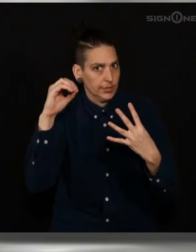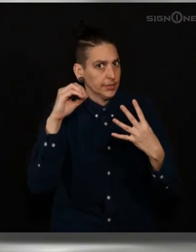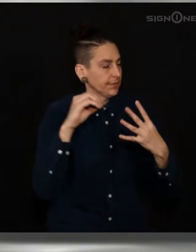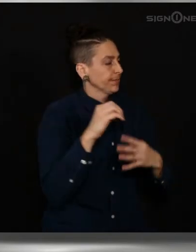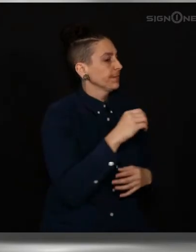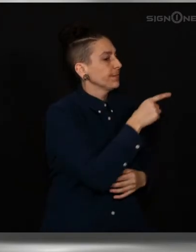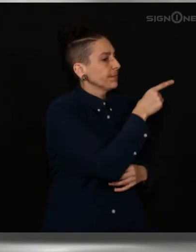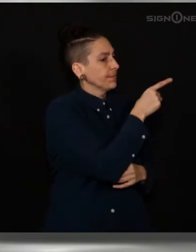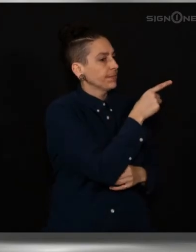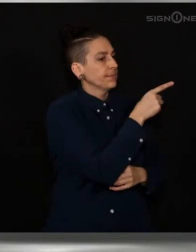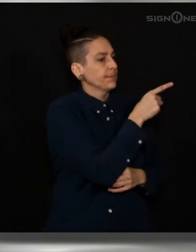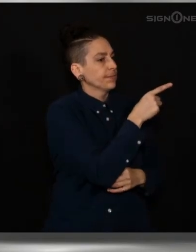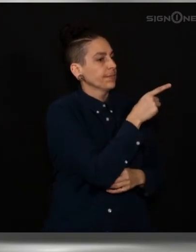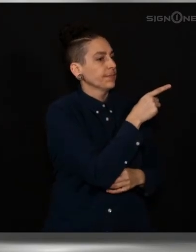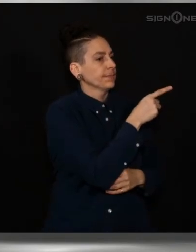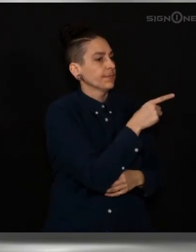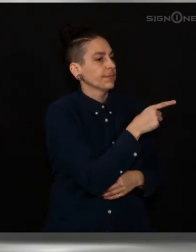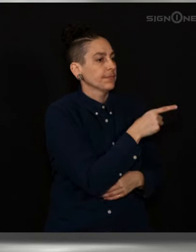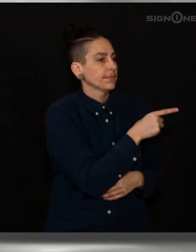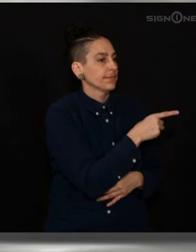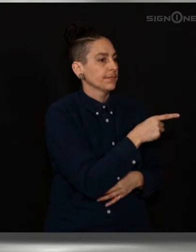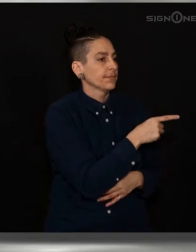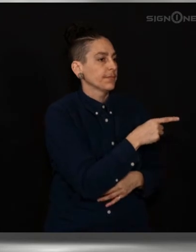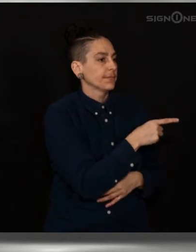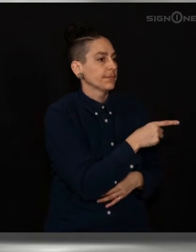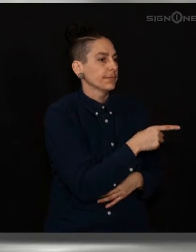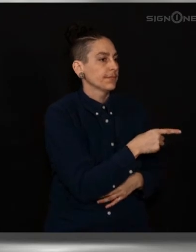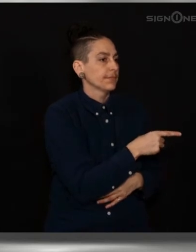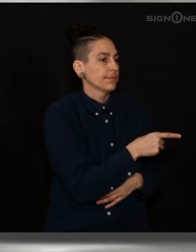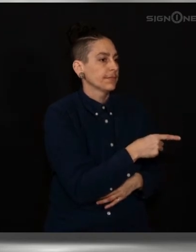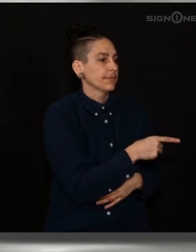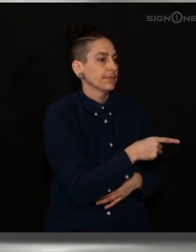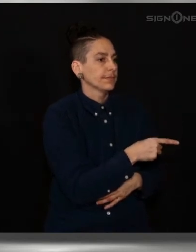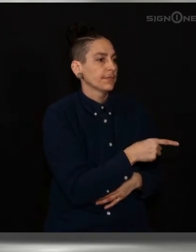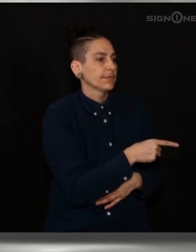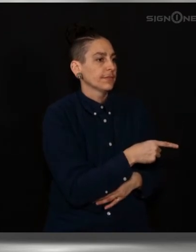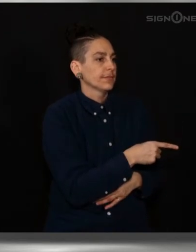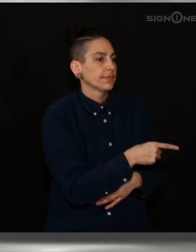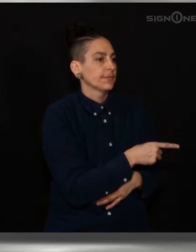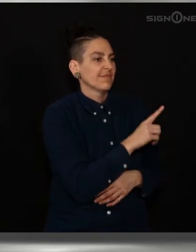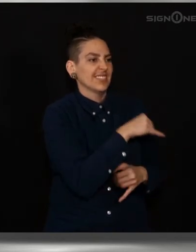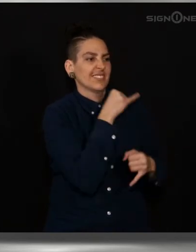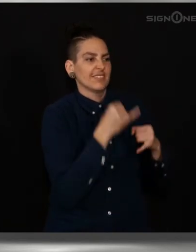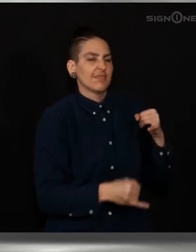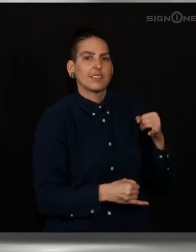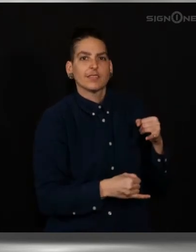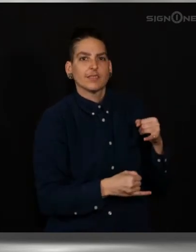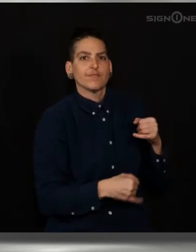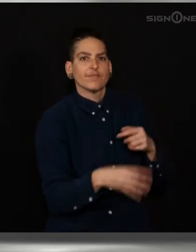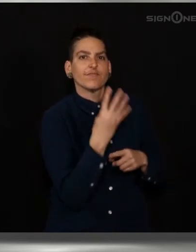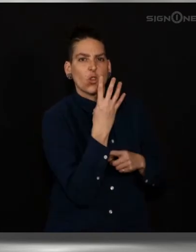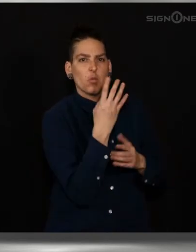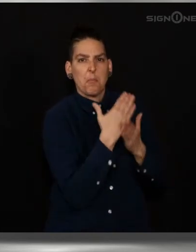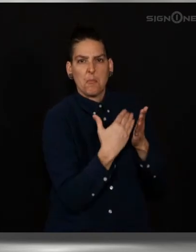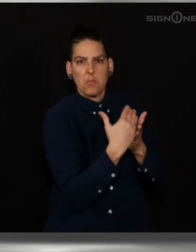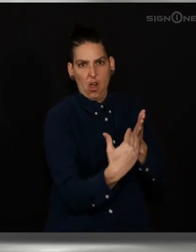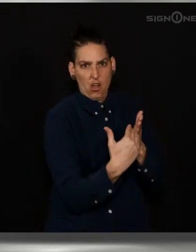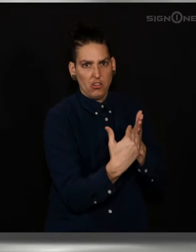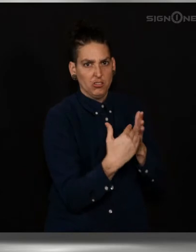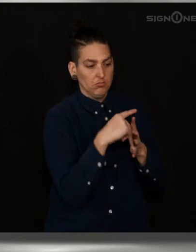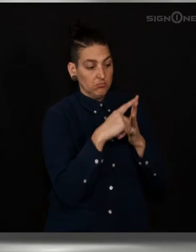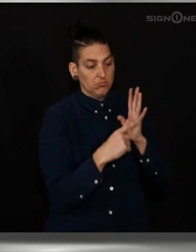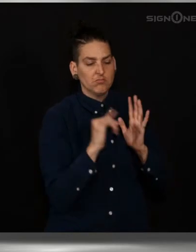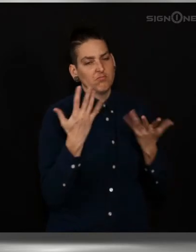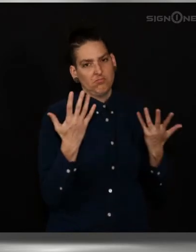U.S. House District 5 to fill the rest of Congressman John Lewis's term that lasts until January 3rd, 2021,